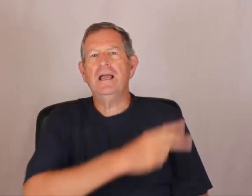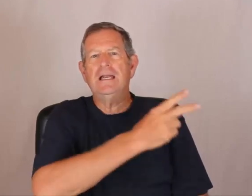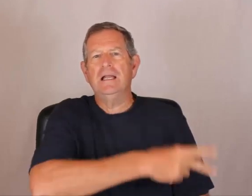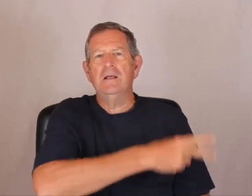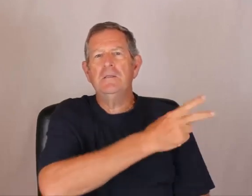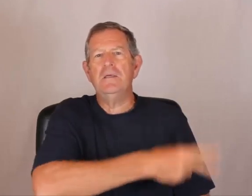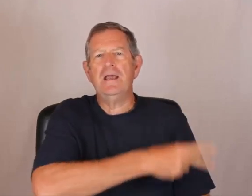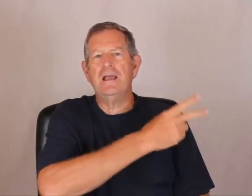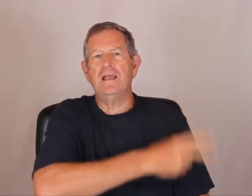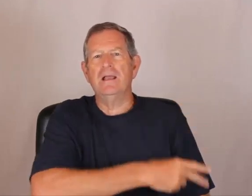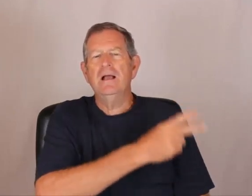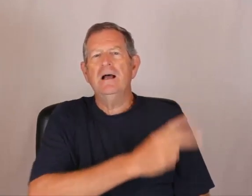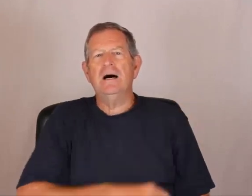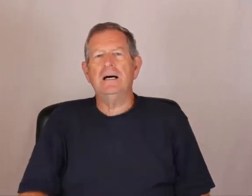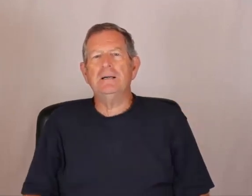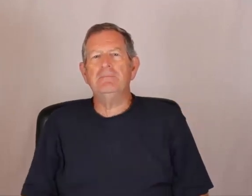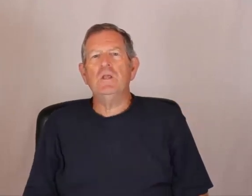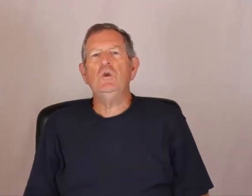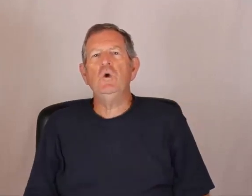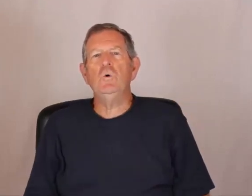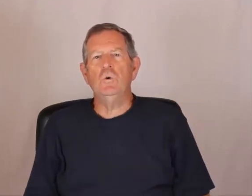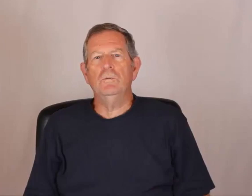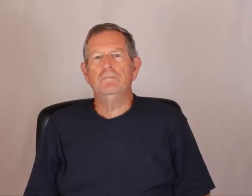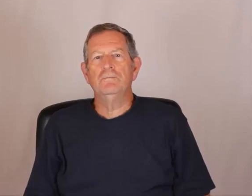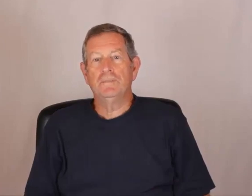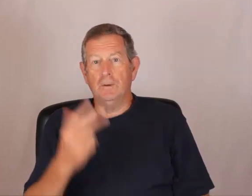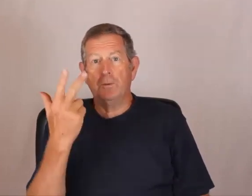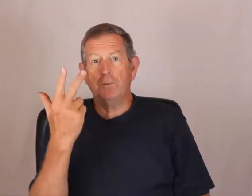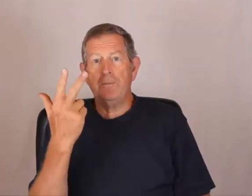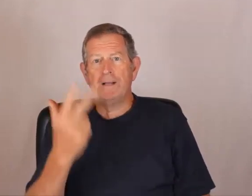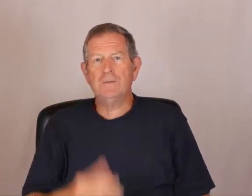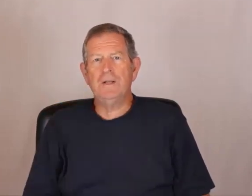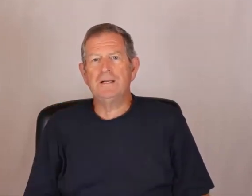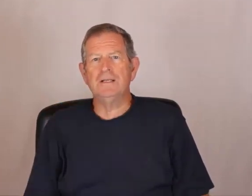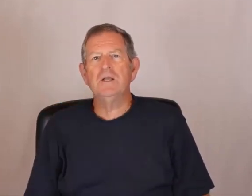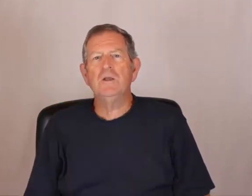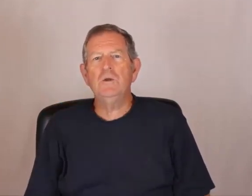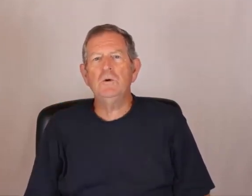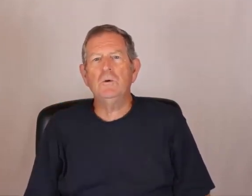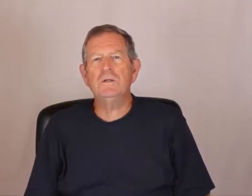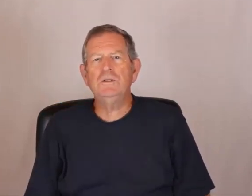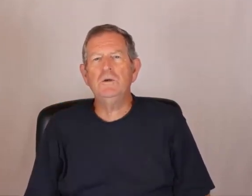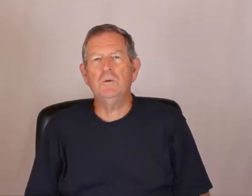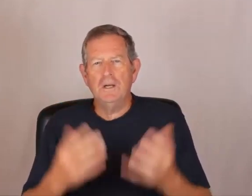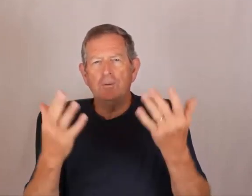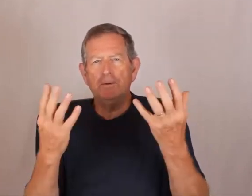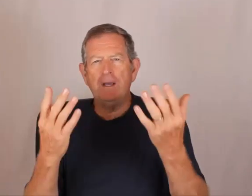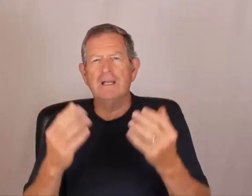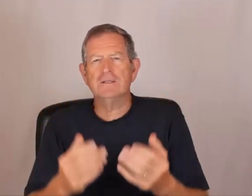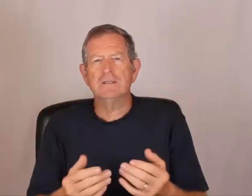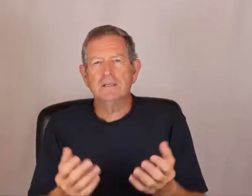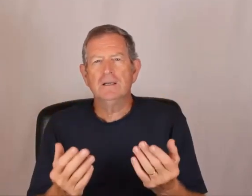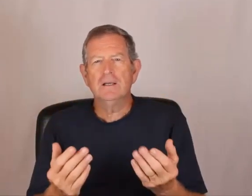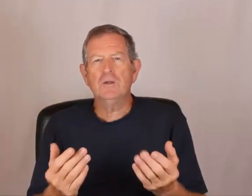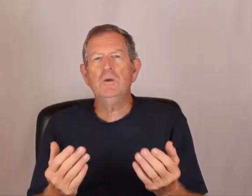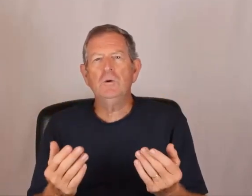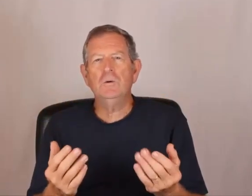Right, they. You. There are three possibilities. You. What's you? With your hands. You.